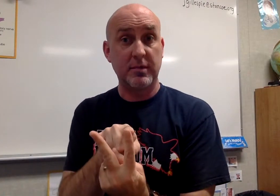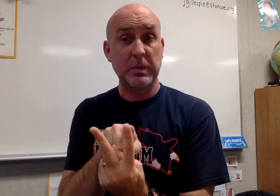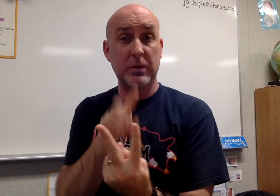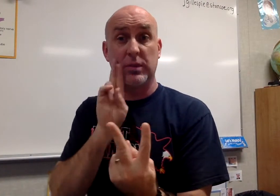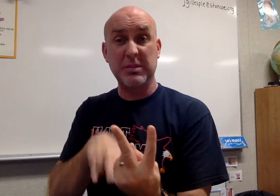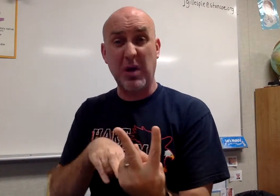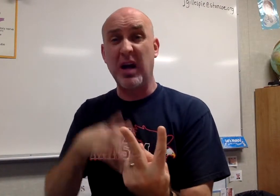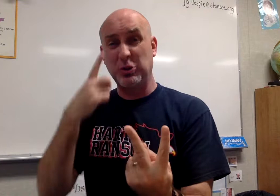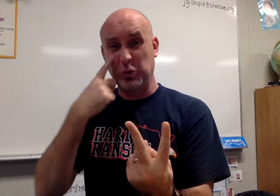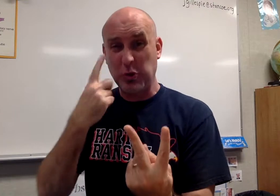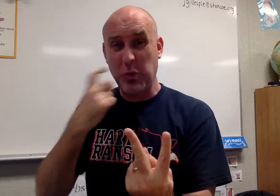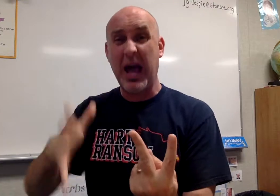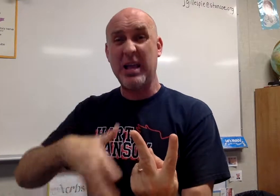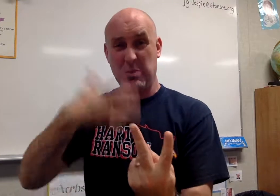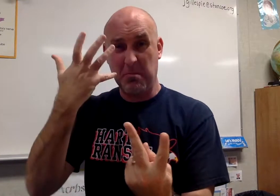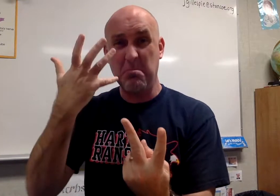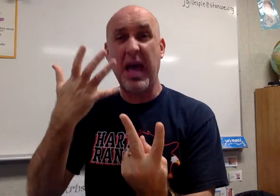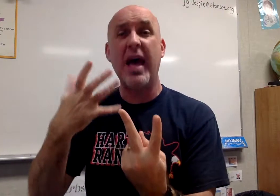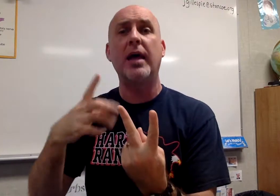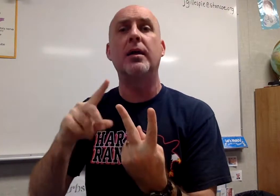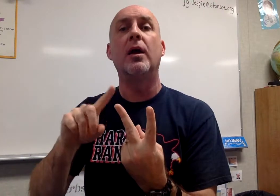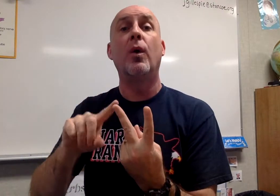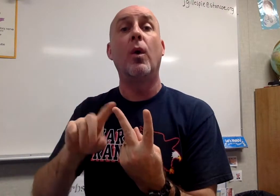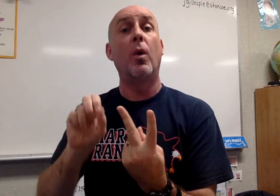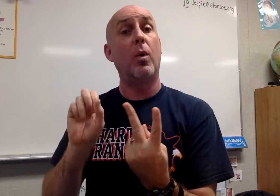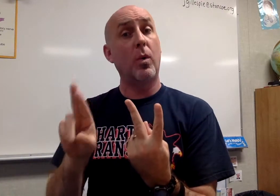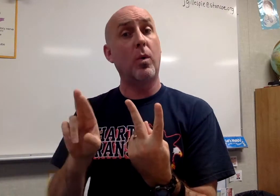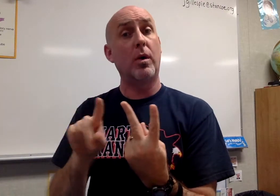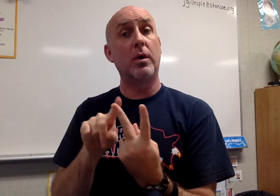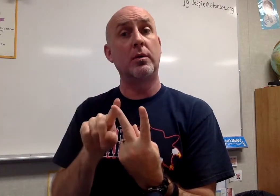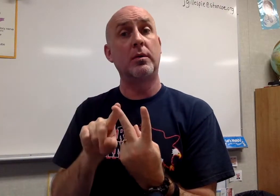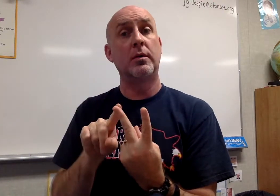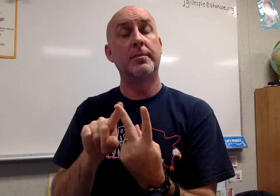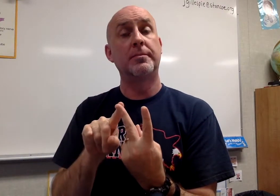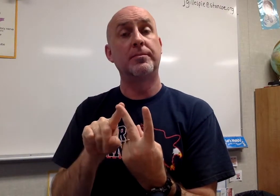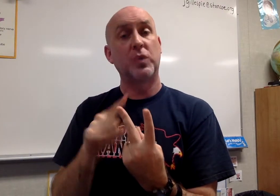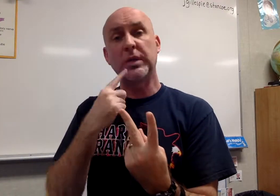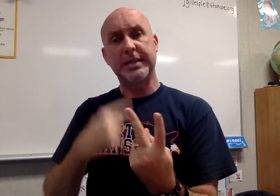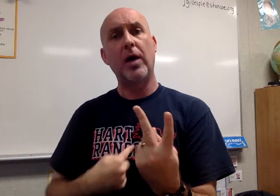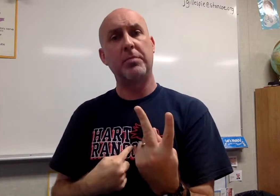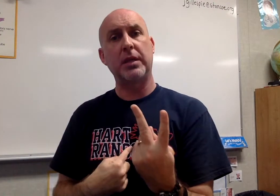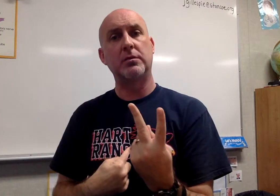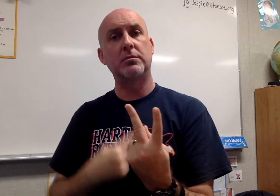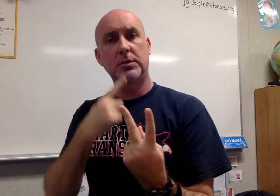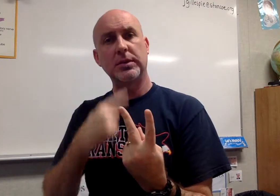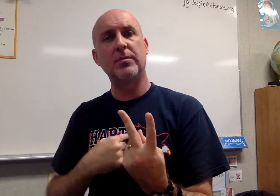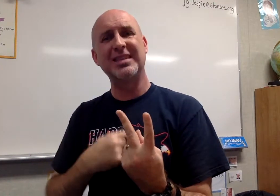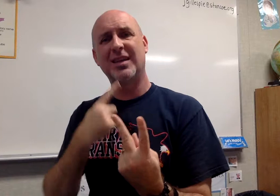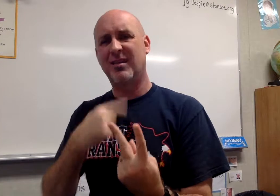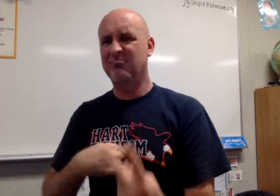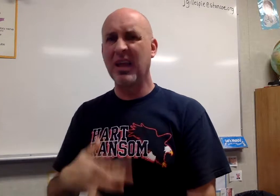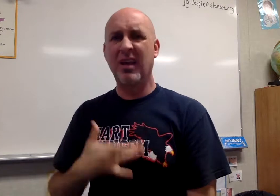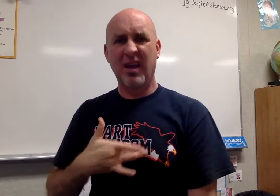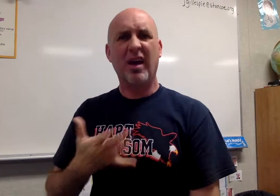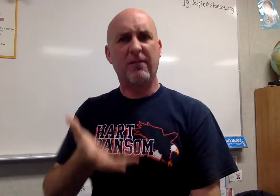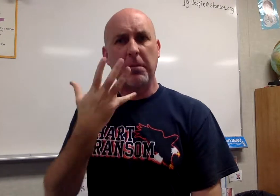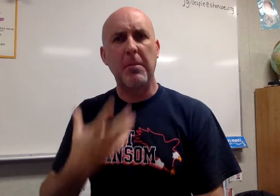can respond. You can cry. You can get mad. Or you can tell me. You can tell me and say, I feel